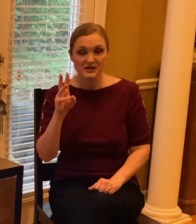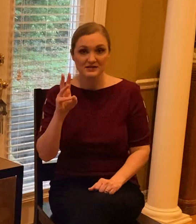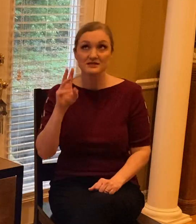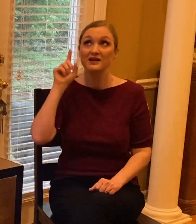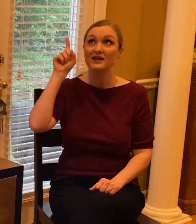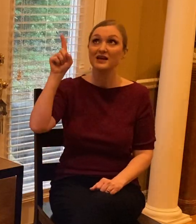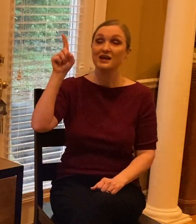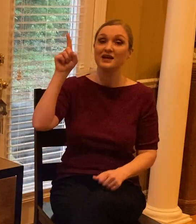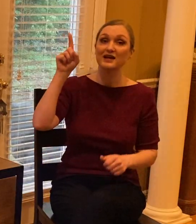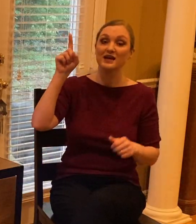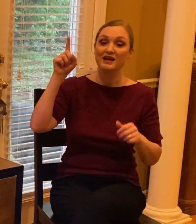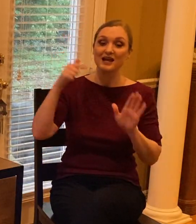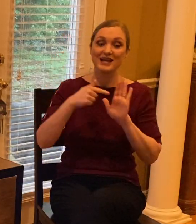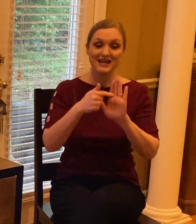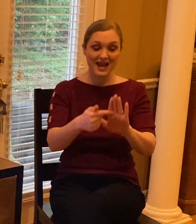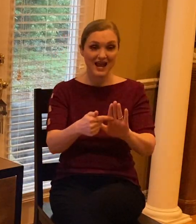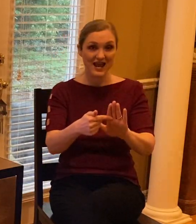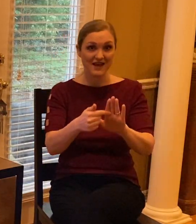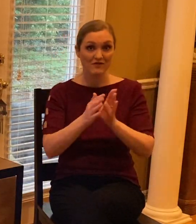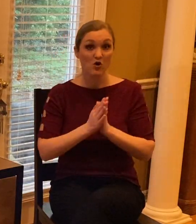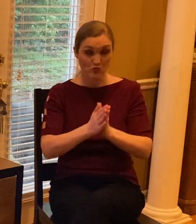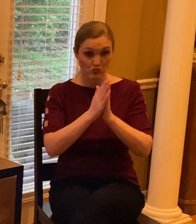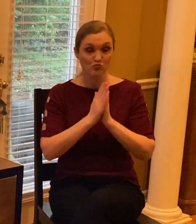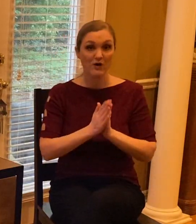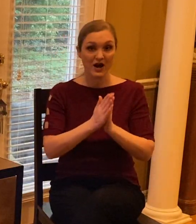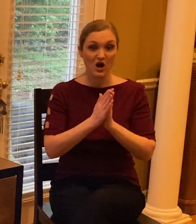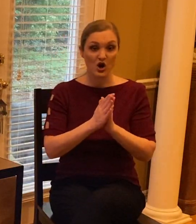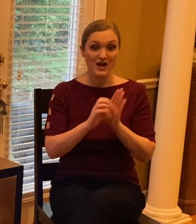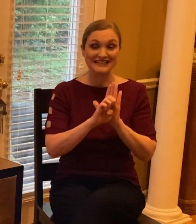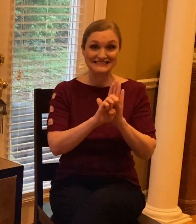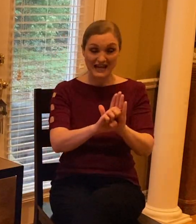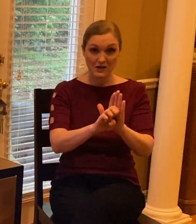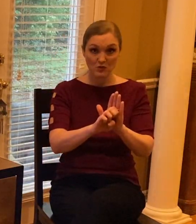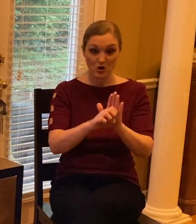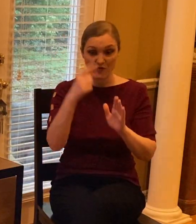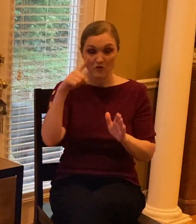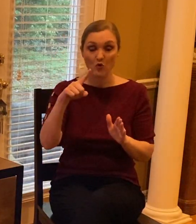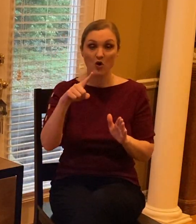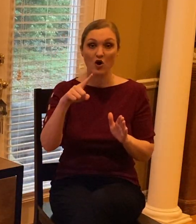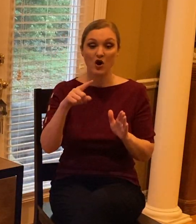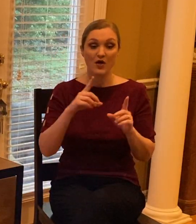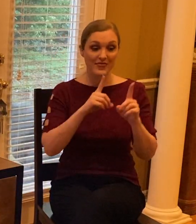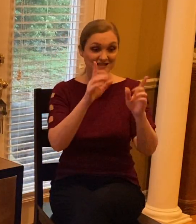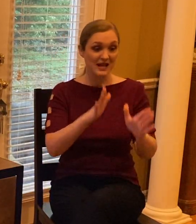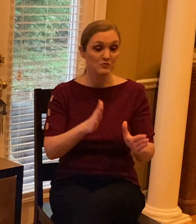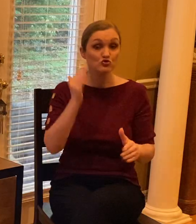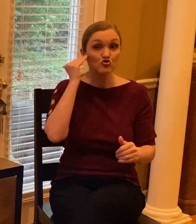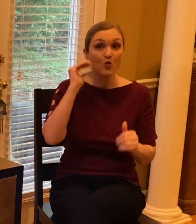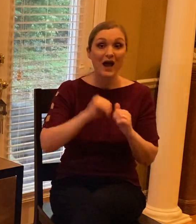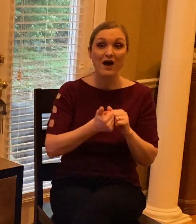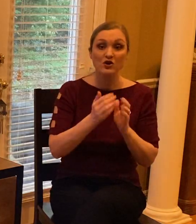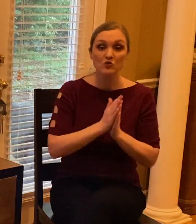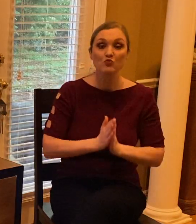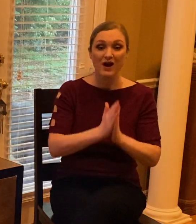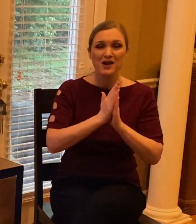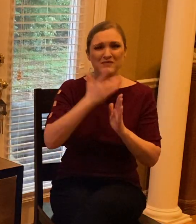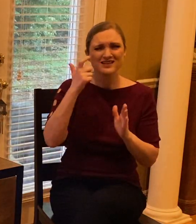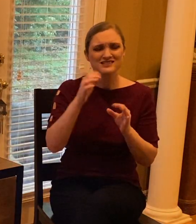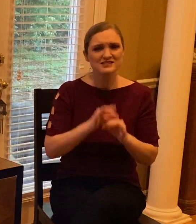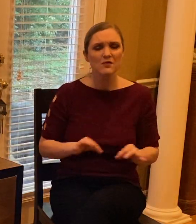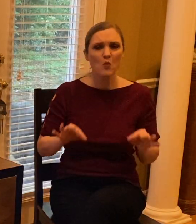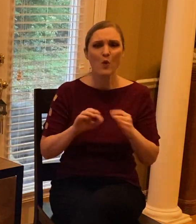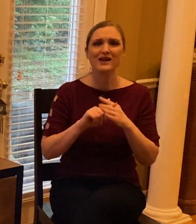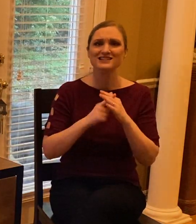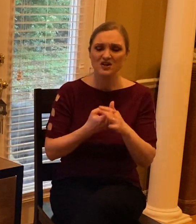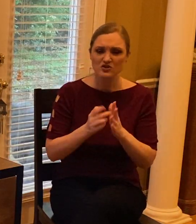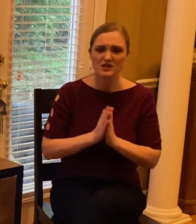he gave a model prayer as an example for those disciples to know how to pray, because it's such an important thing. And he